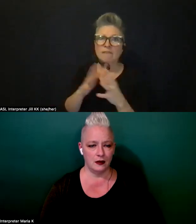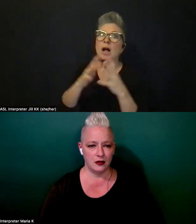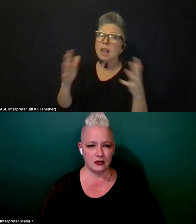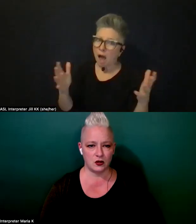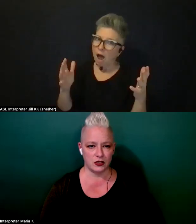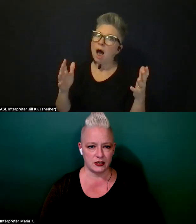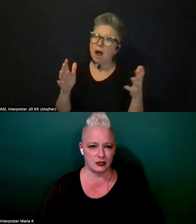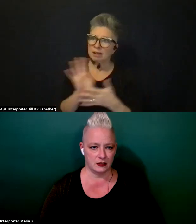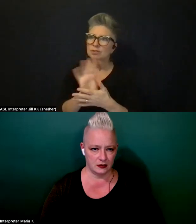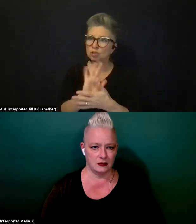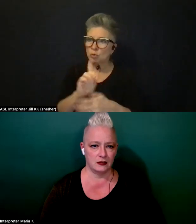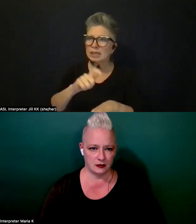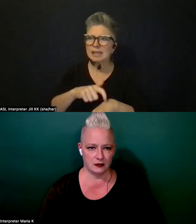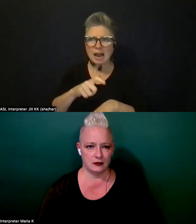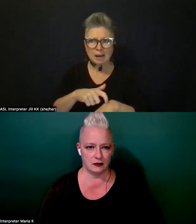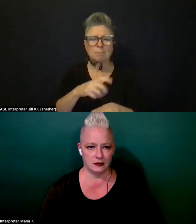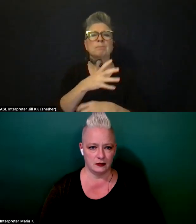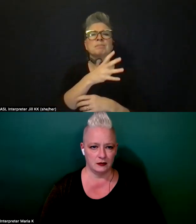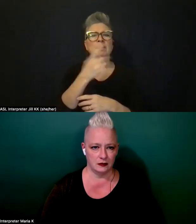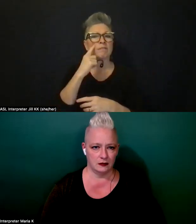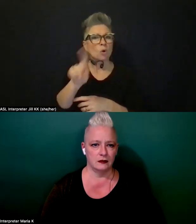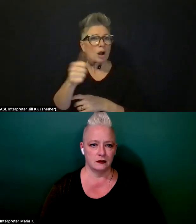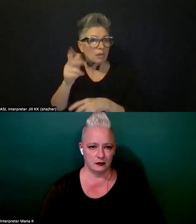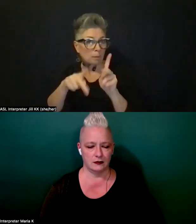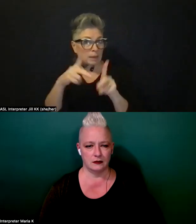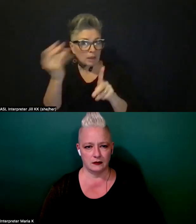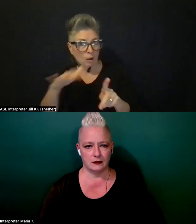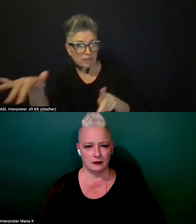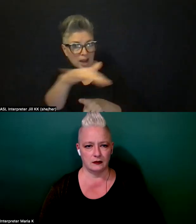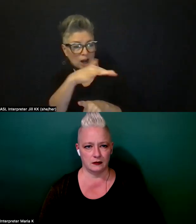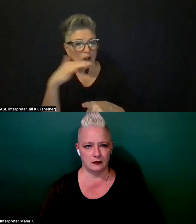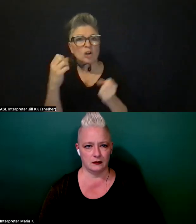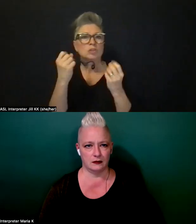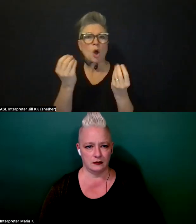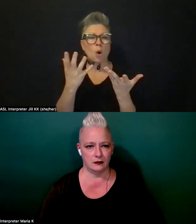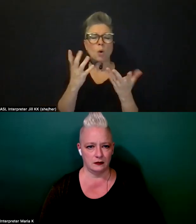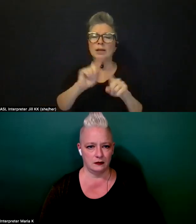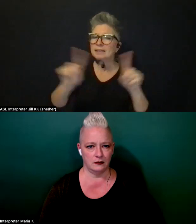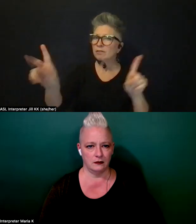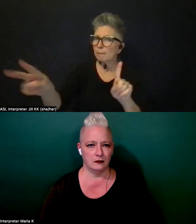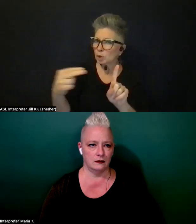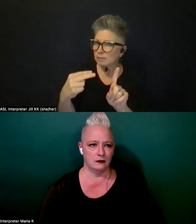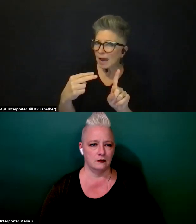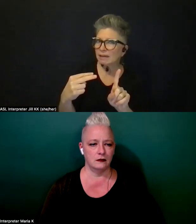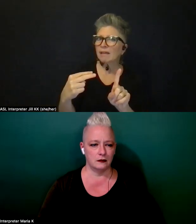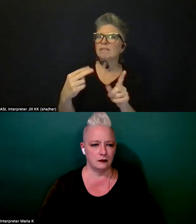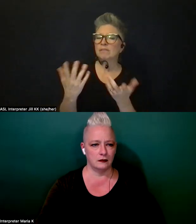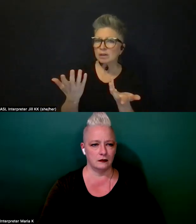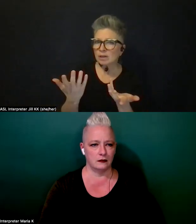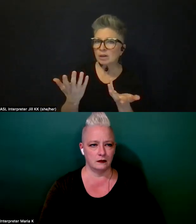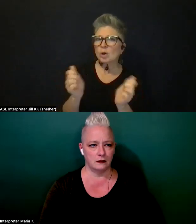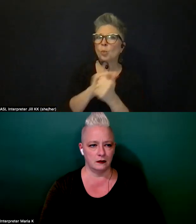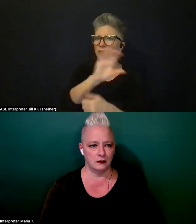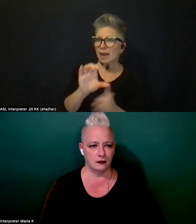time that it bothered other people out there. Don't like different perspective Yeah. with the